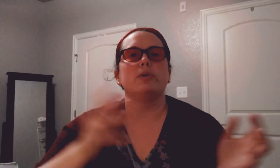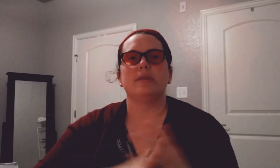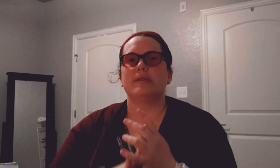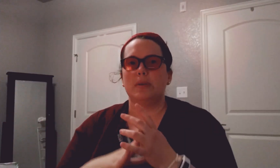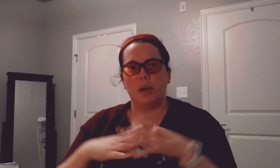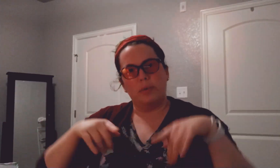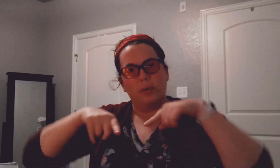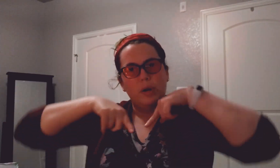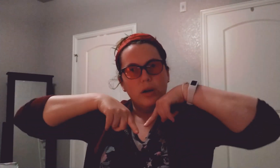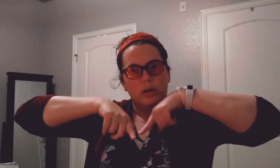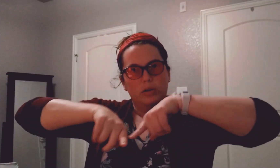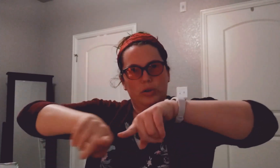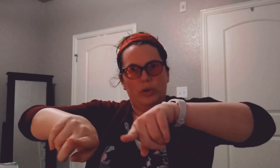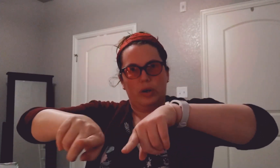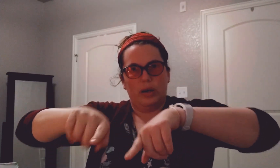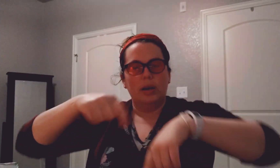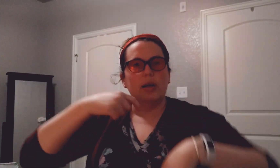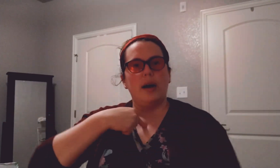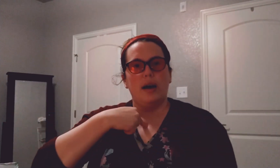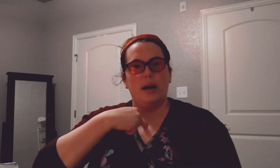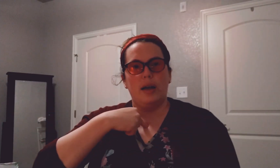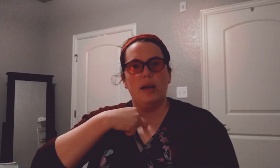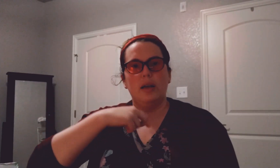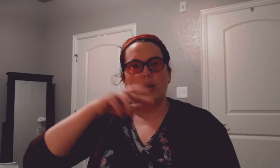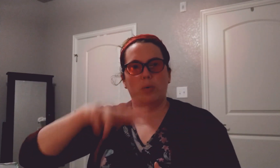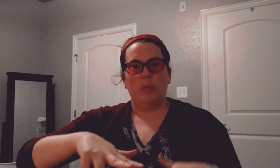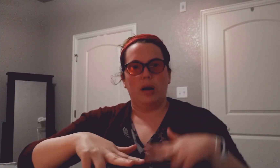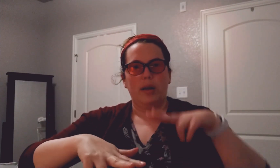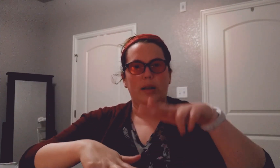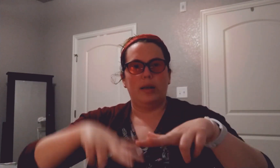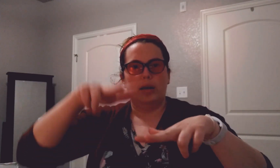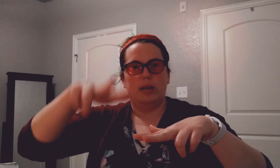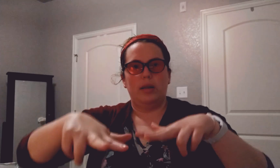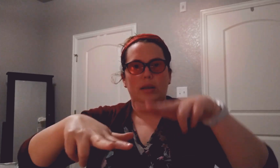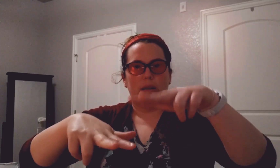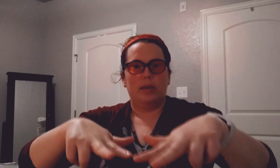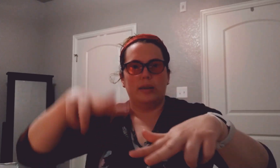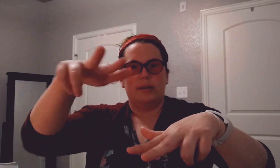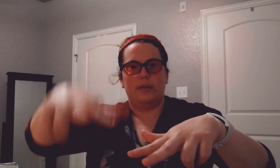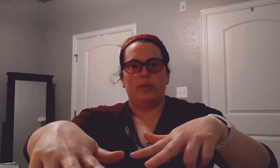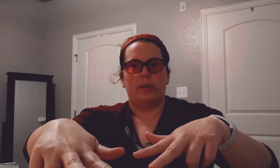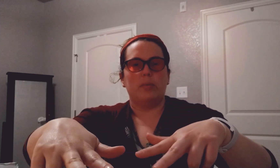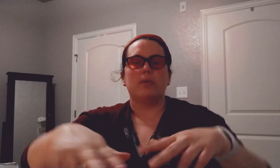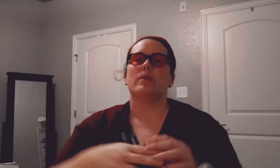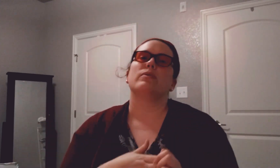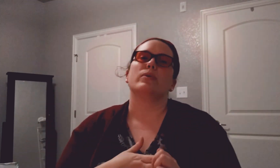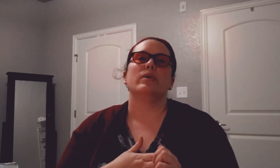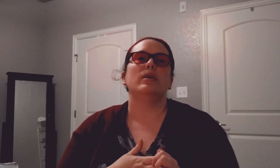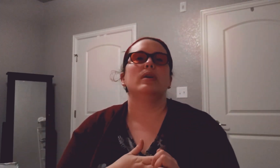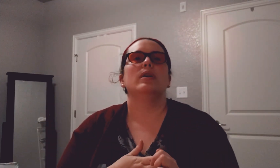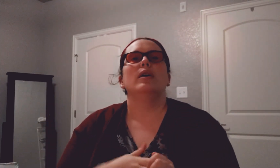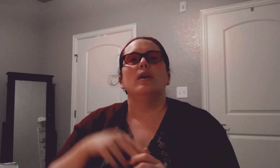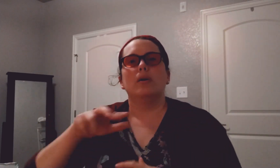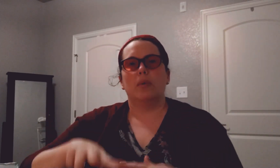at the same time. So during I walk, this is your feet moving forward,